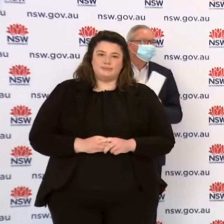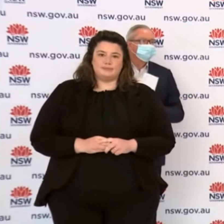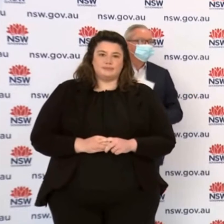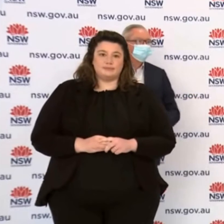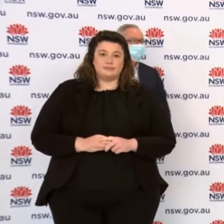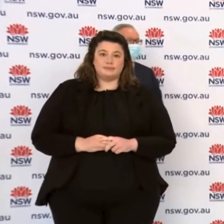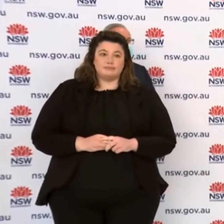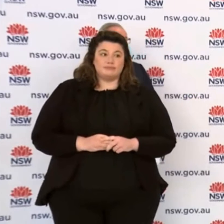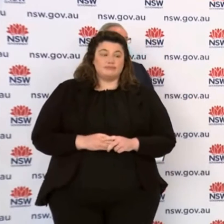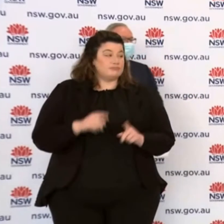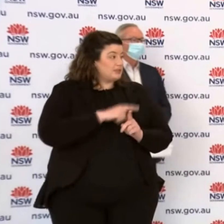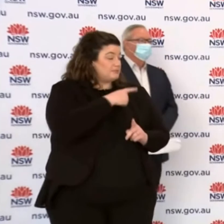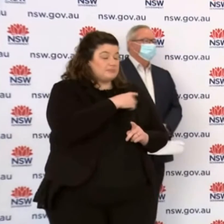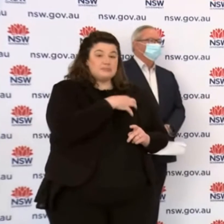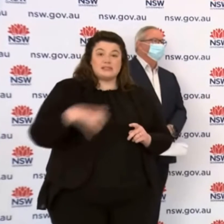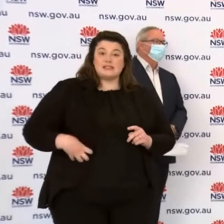said, there were